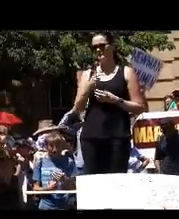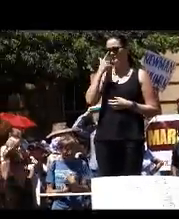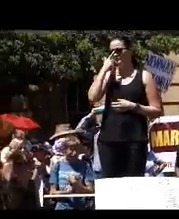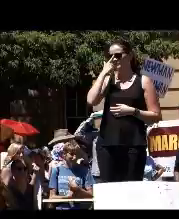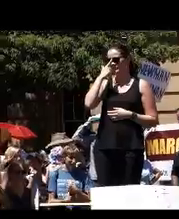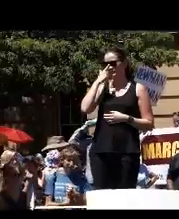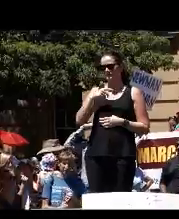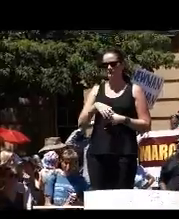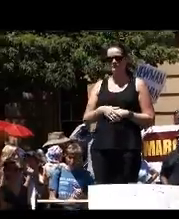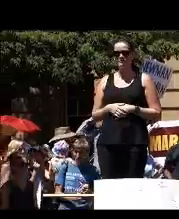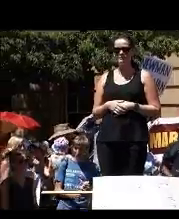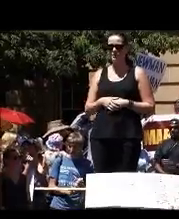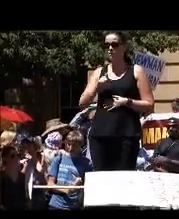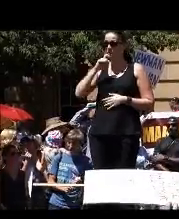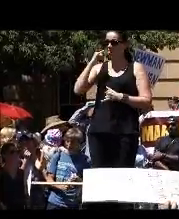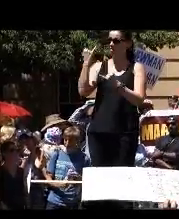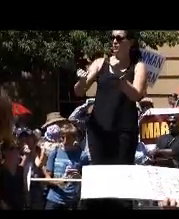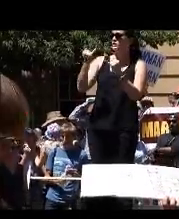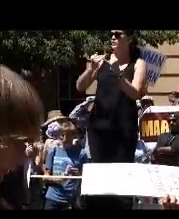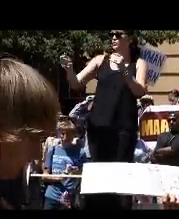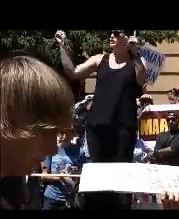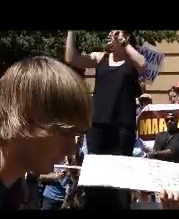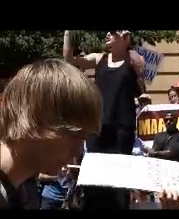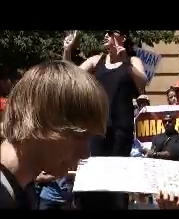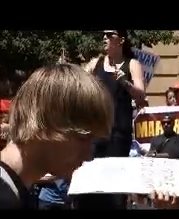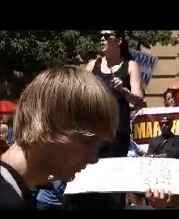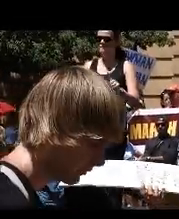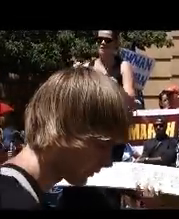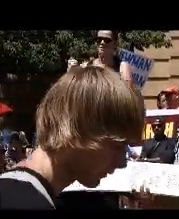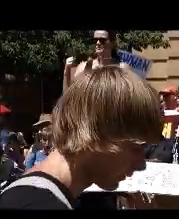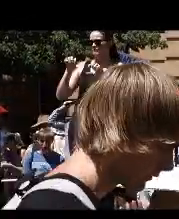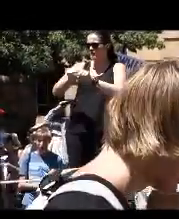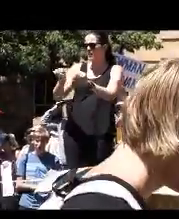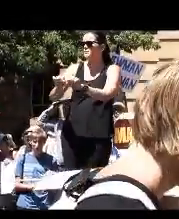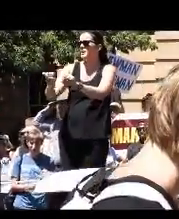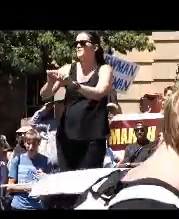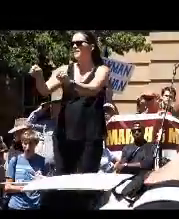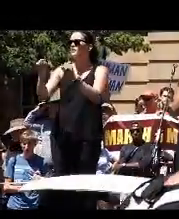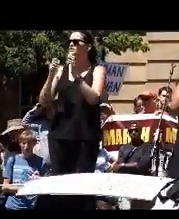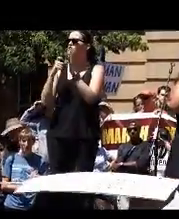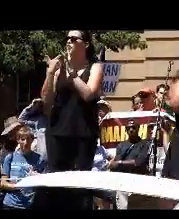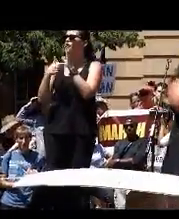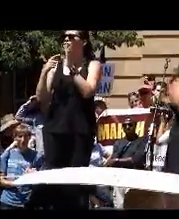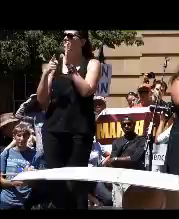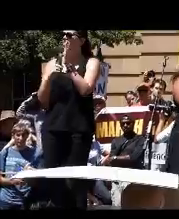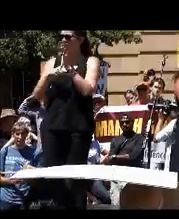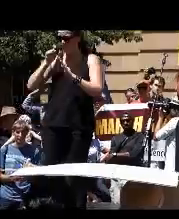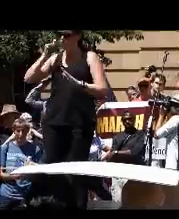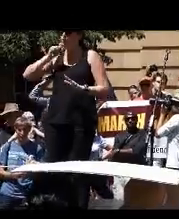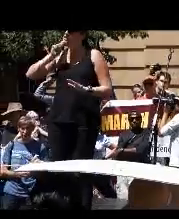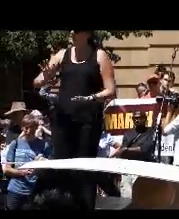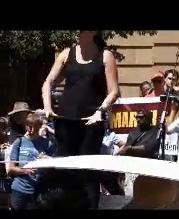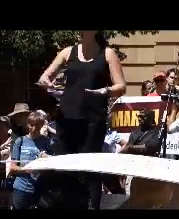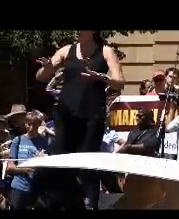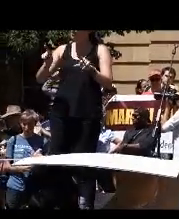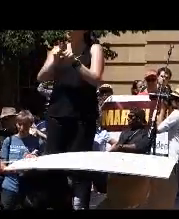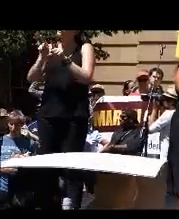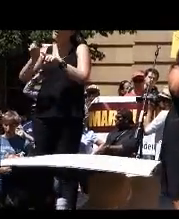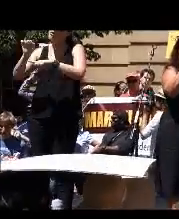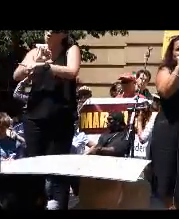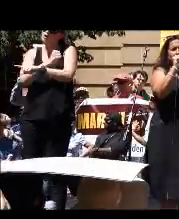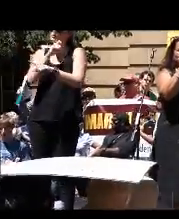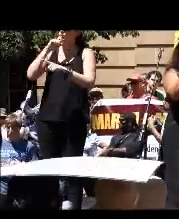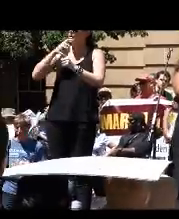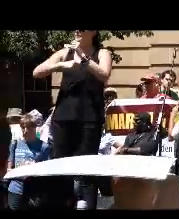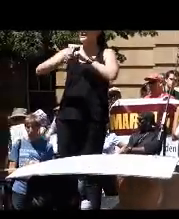We'll get increasing intensity of storm events causing breakage. We'll get sea level rise and we'll get ocean acidification, which makes